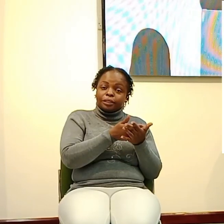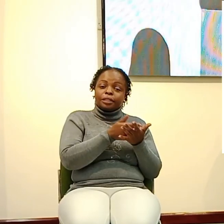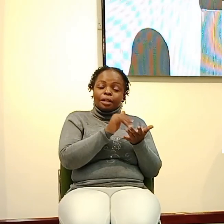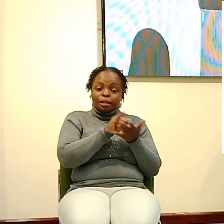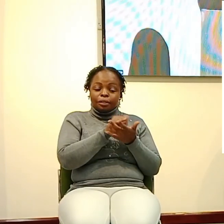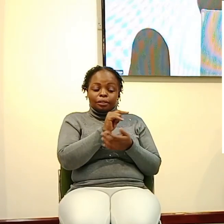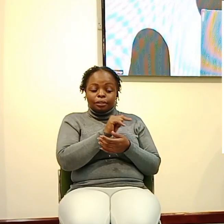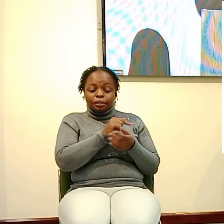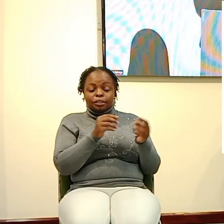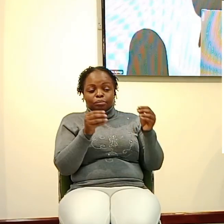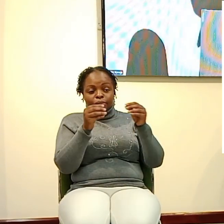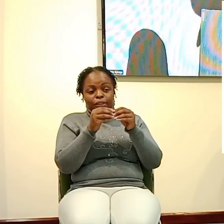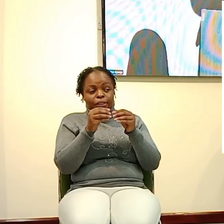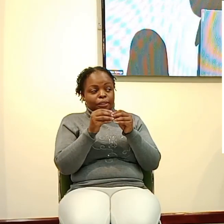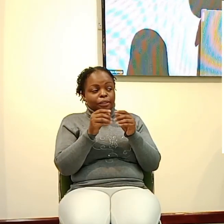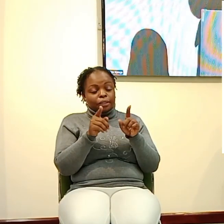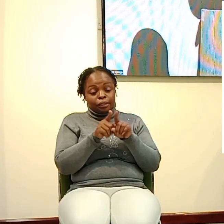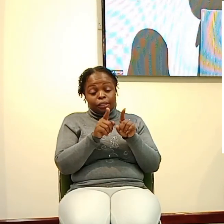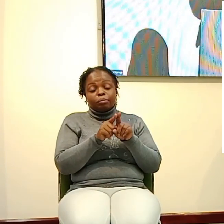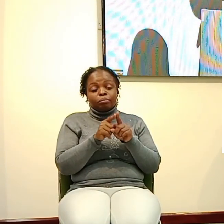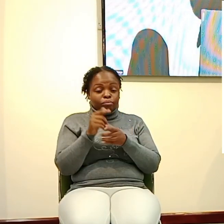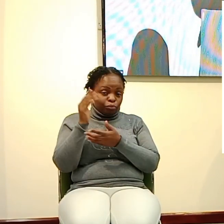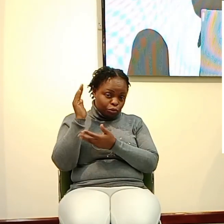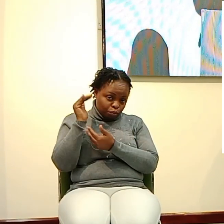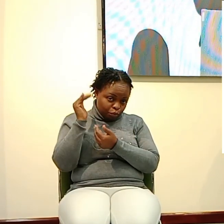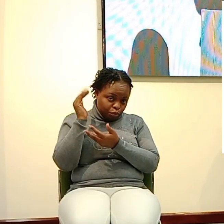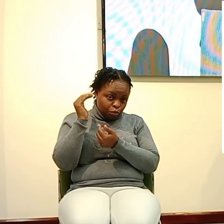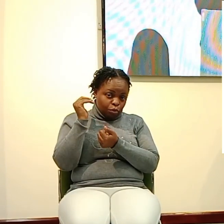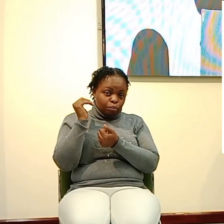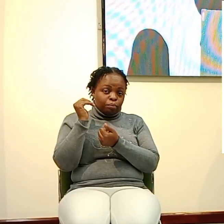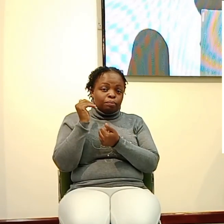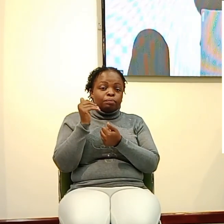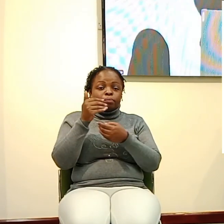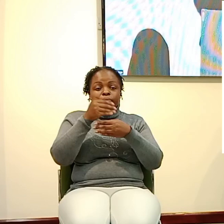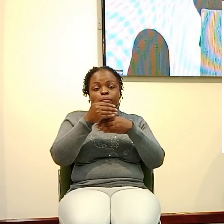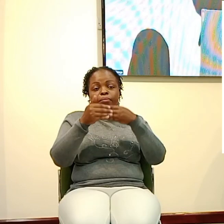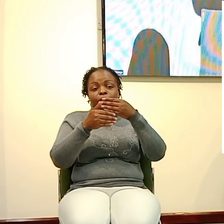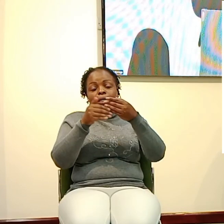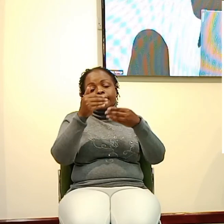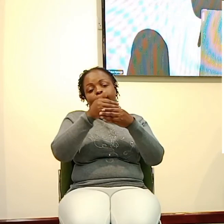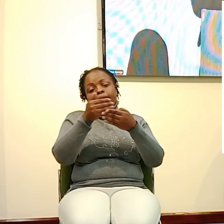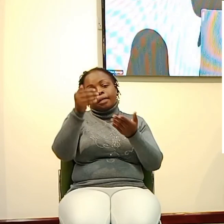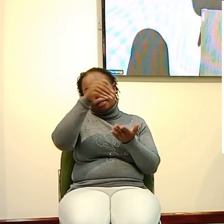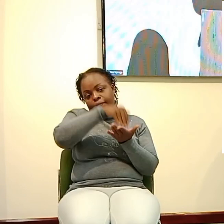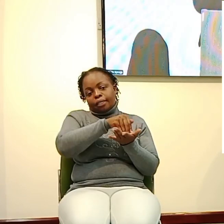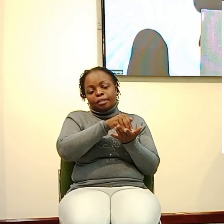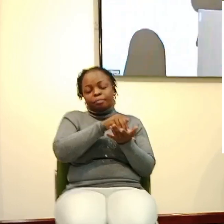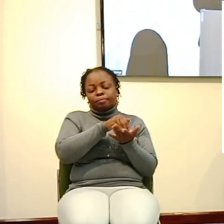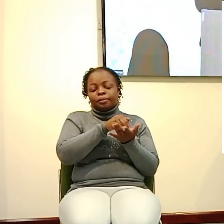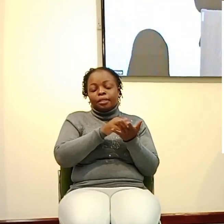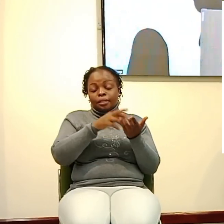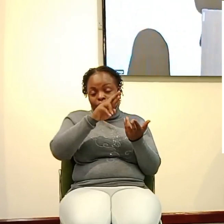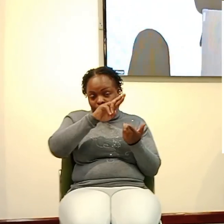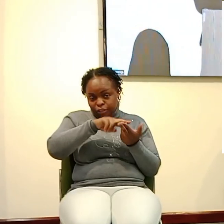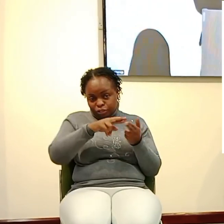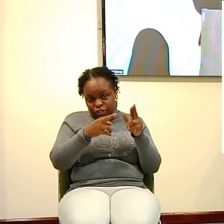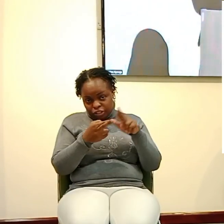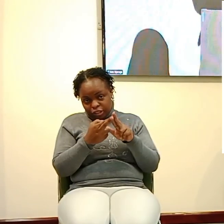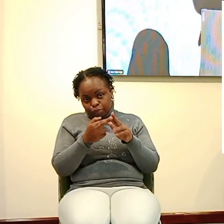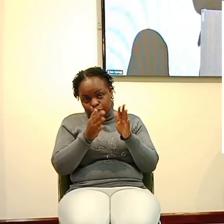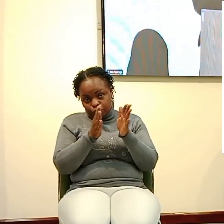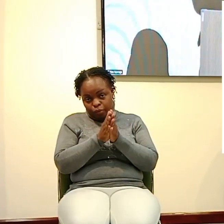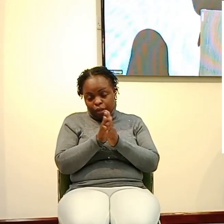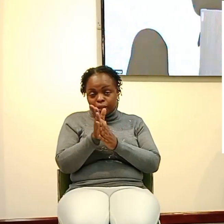this meeting, and I look forward to us building, or let me say rebuilding, a relationship